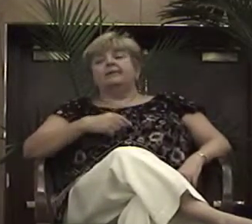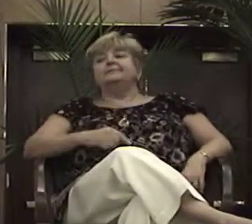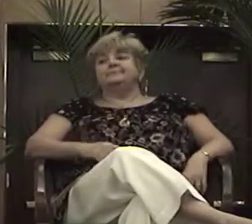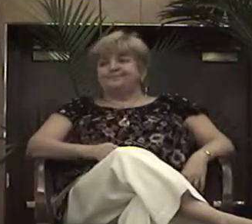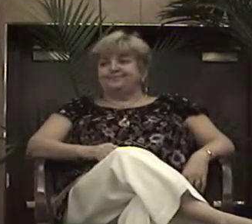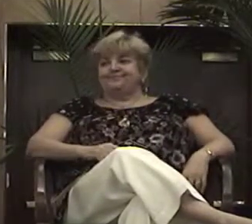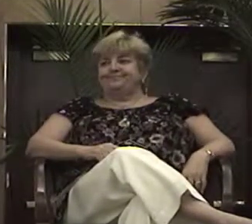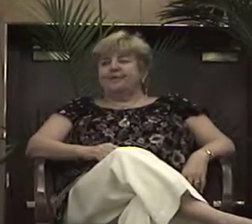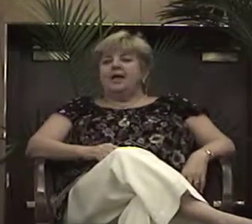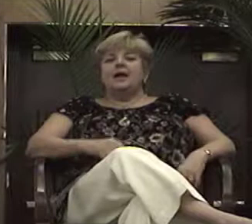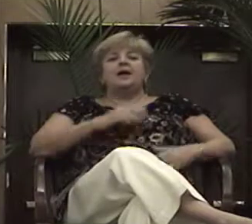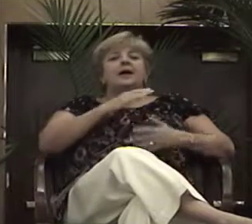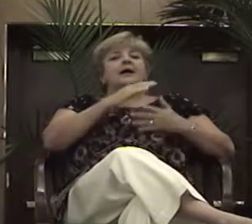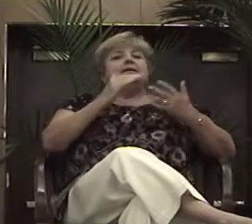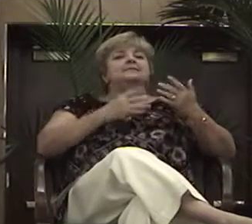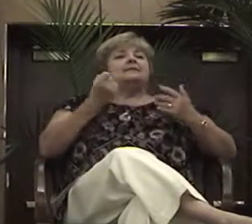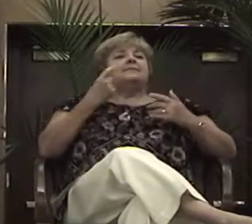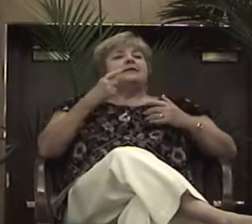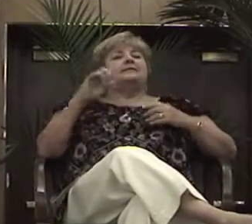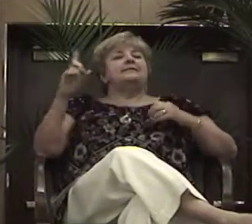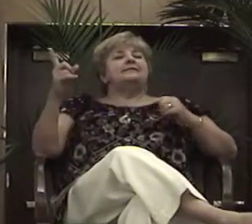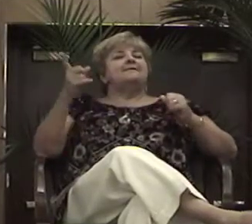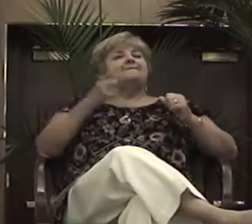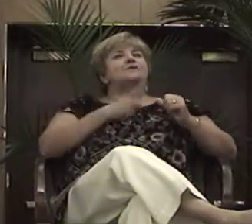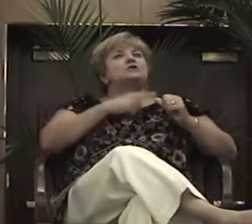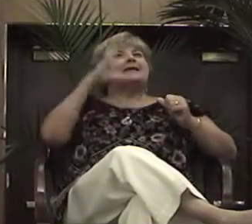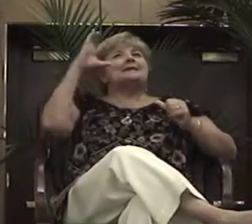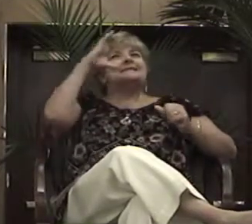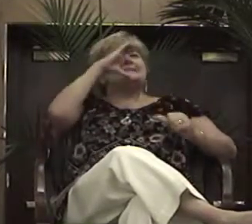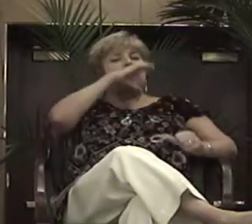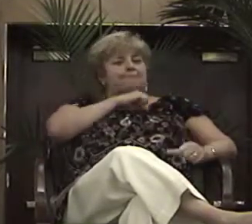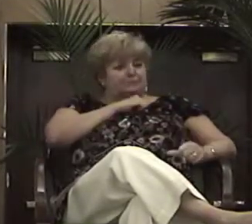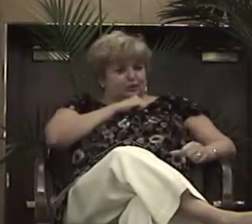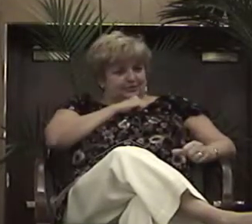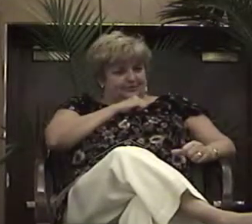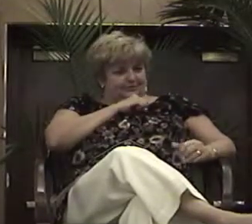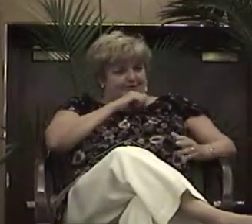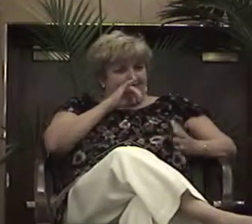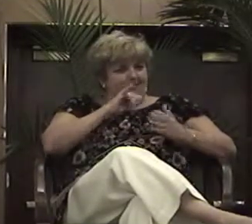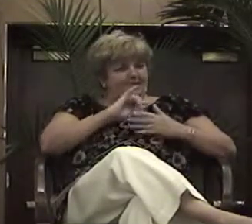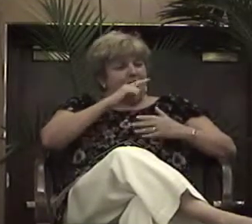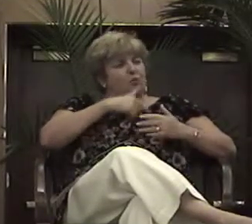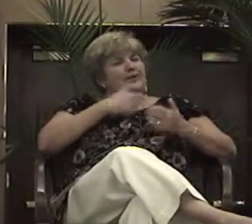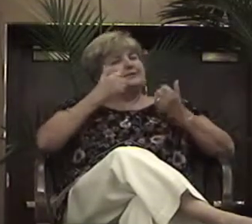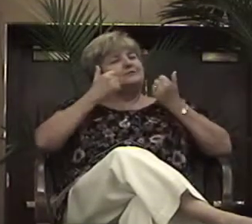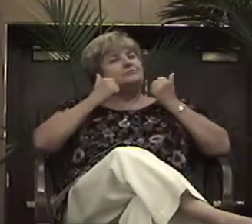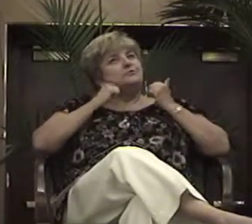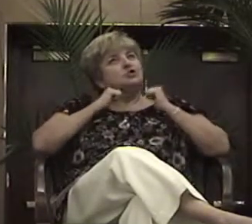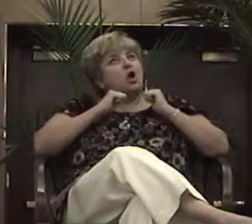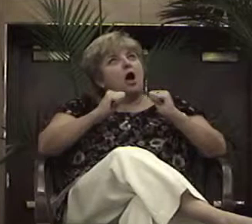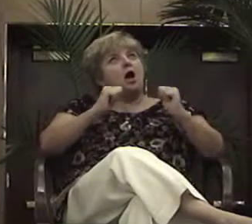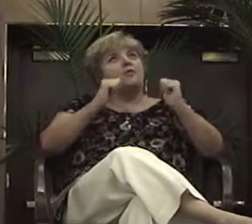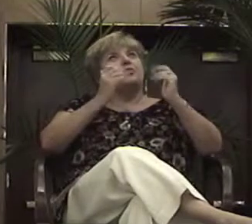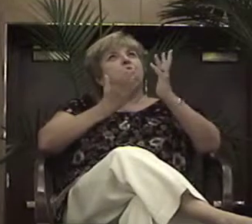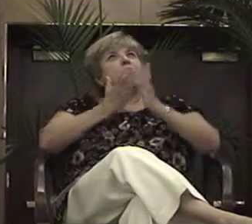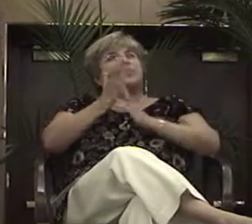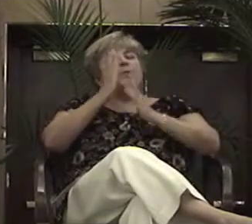Step 11 is the first assumption I found in the 12 steps, that we sought through prayer meditation to improve our conscious